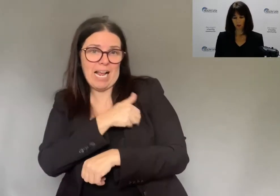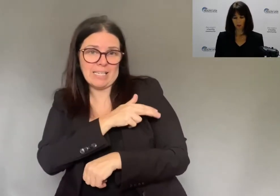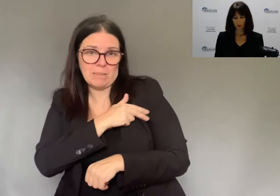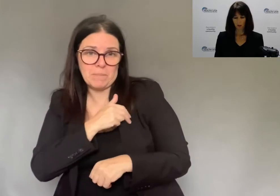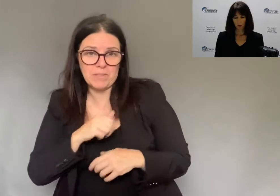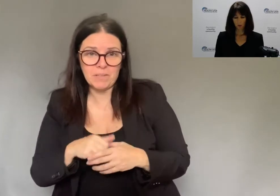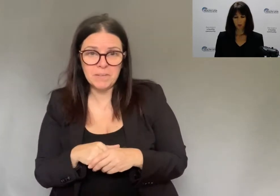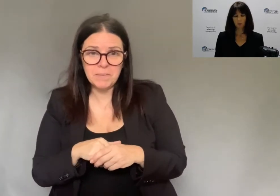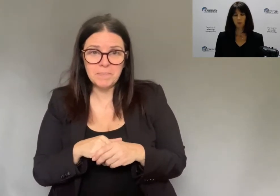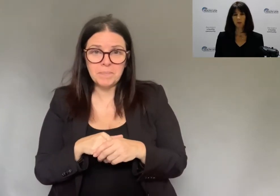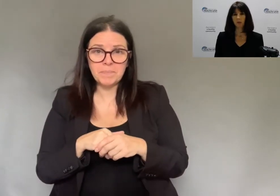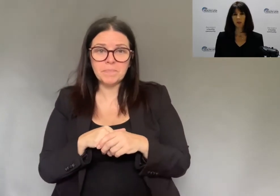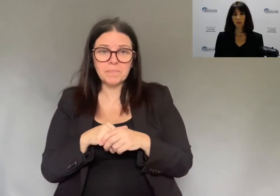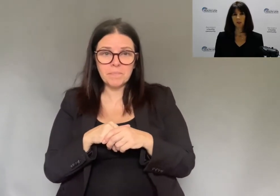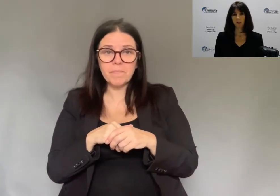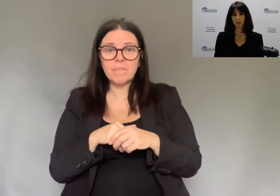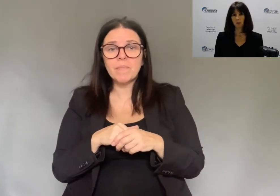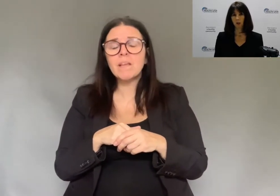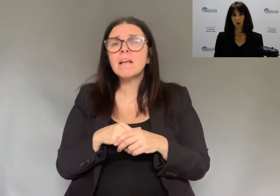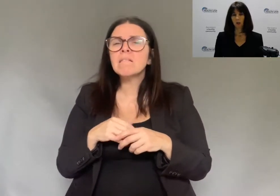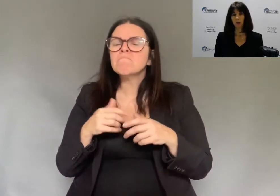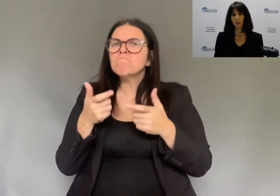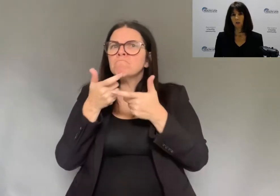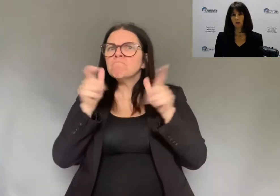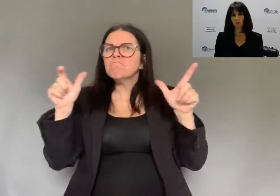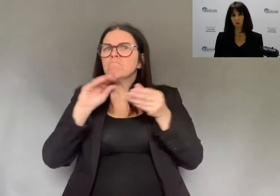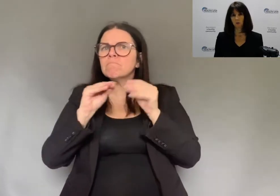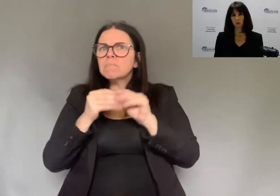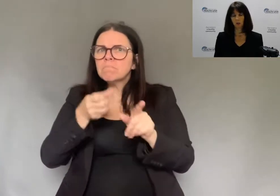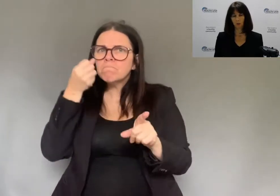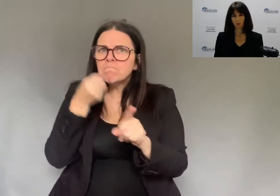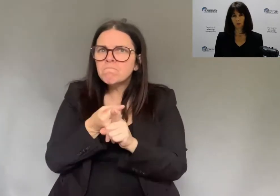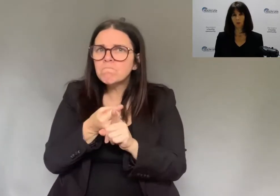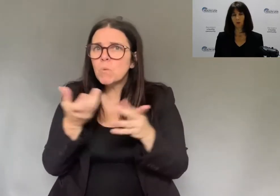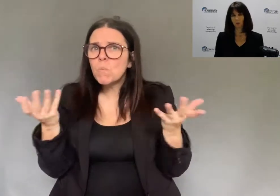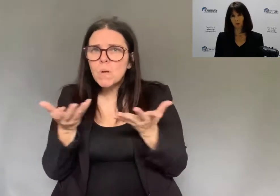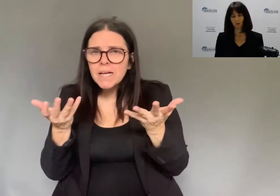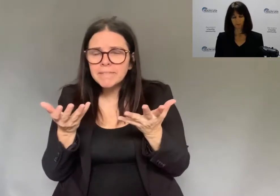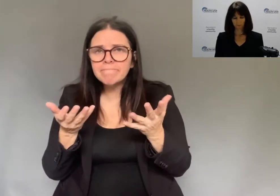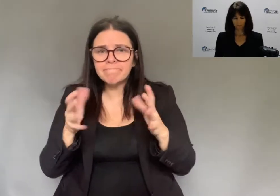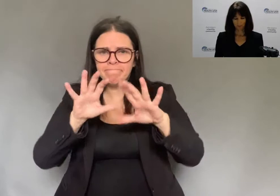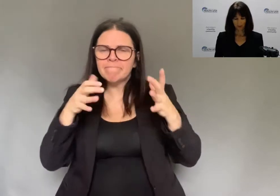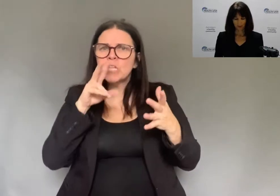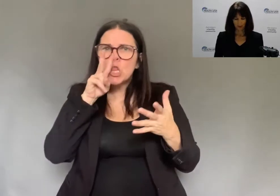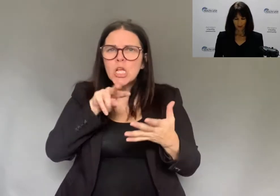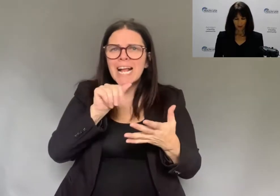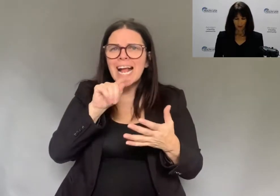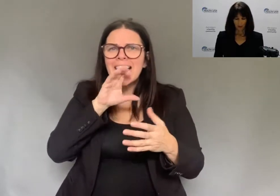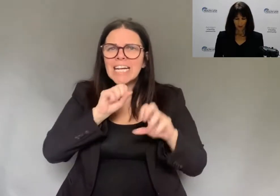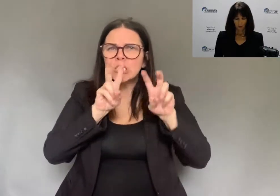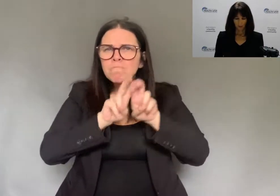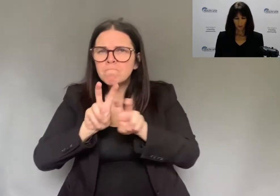59, and 20% of the cases are 80 years old or older.